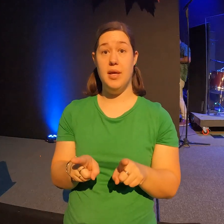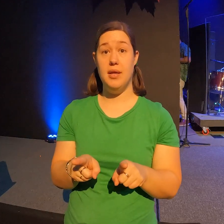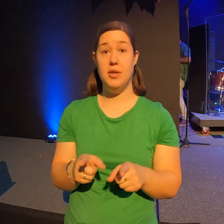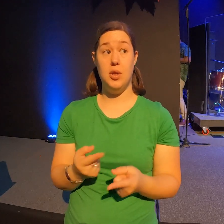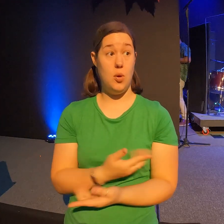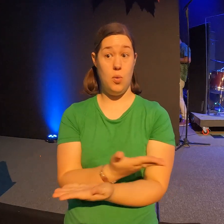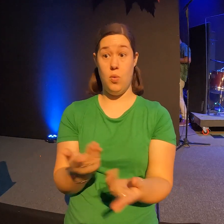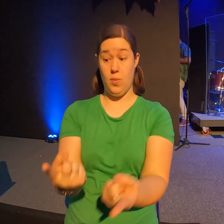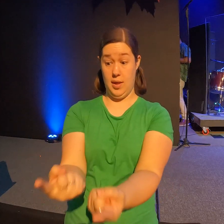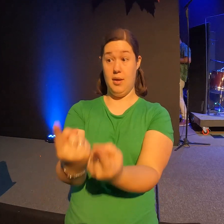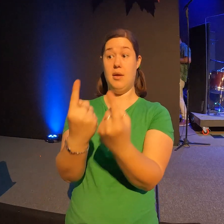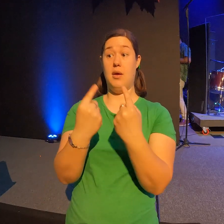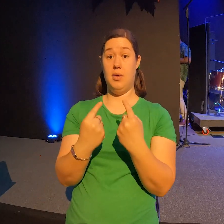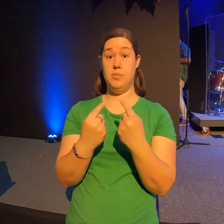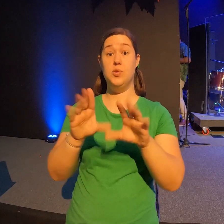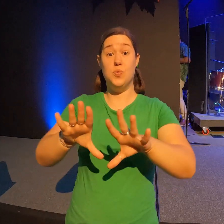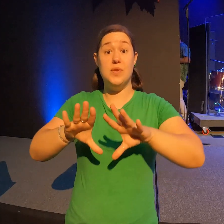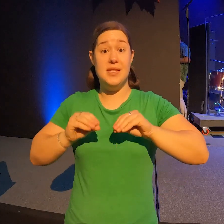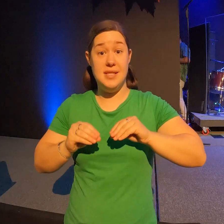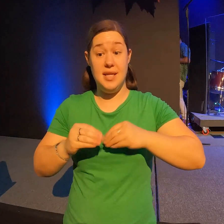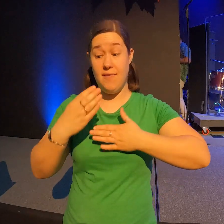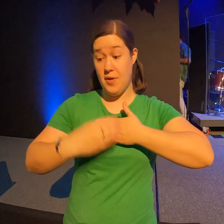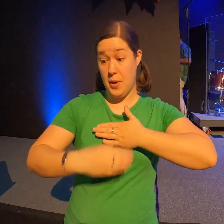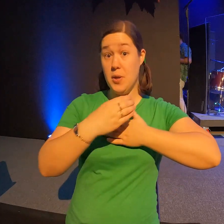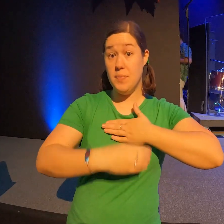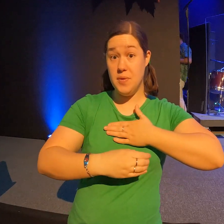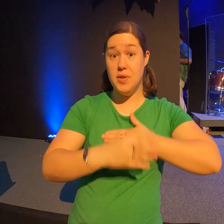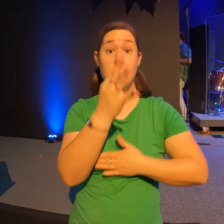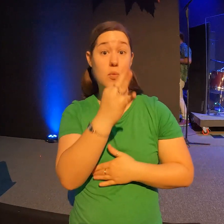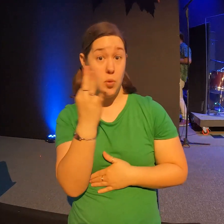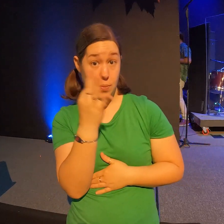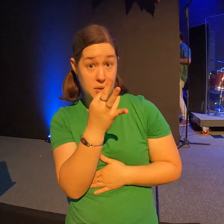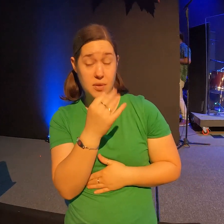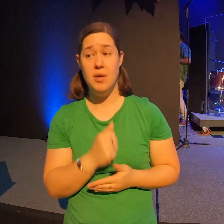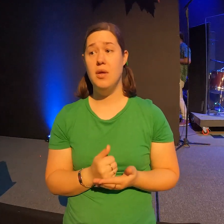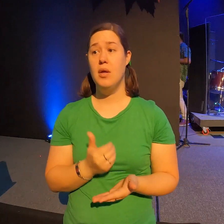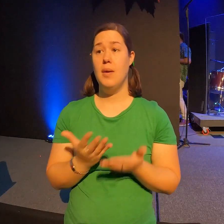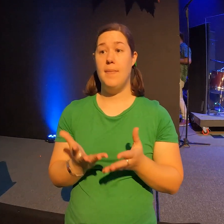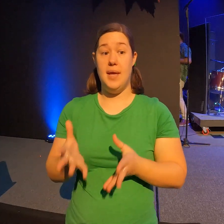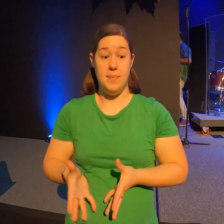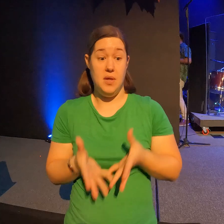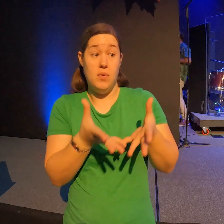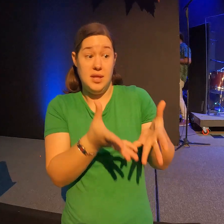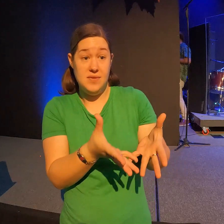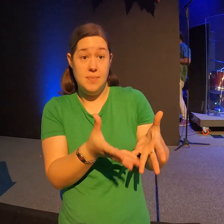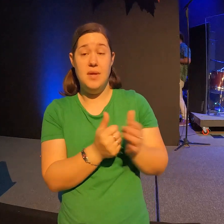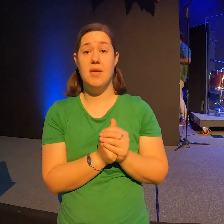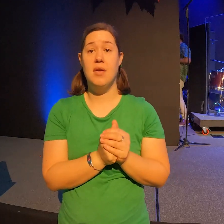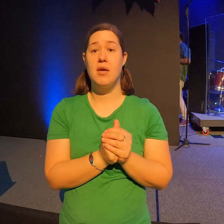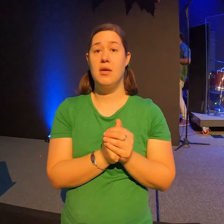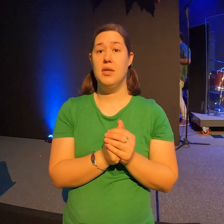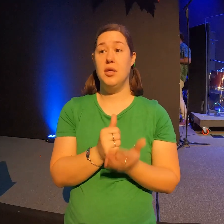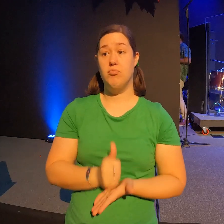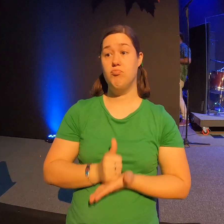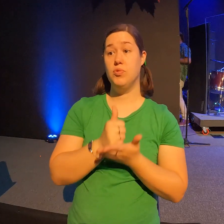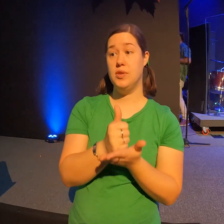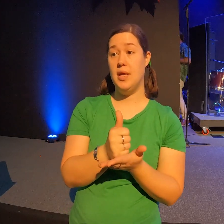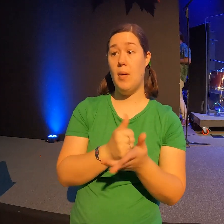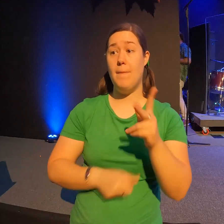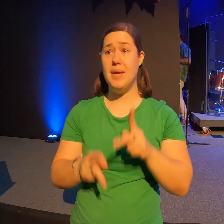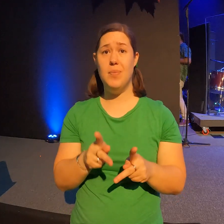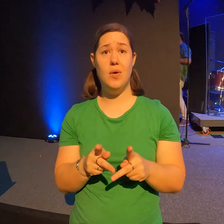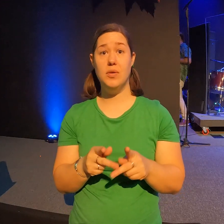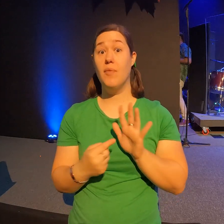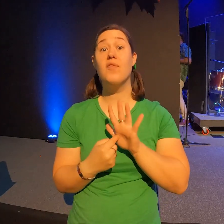communion, we may lay something aside for our fellowship fund, which goes out to folks, or to storm response.